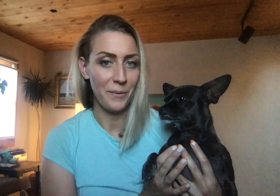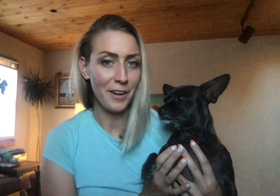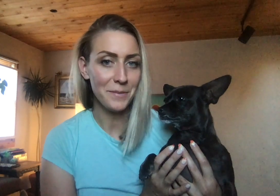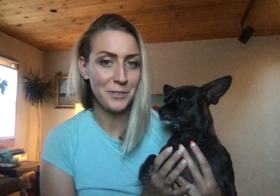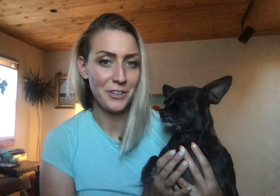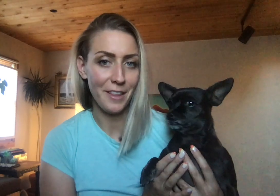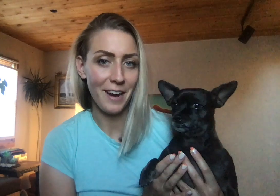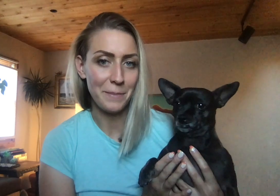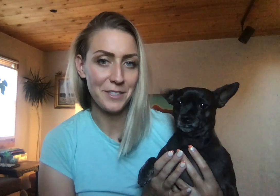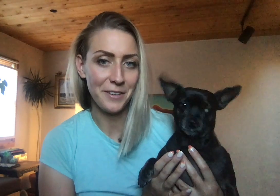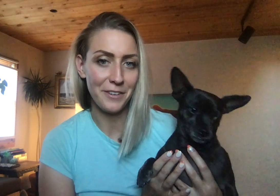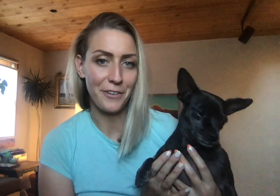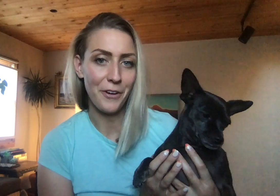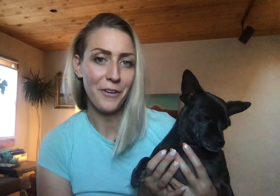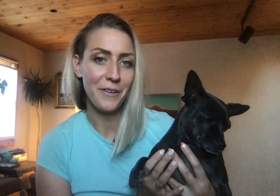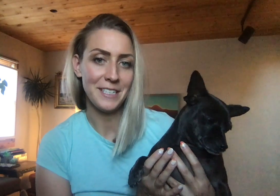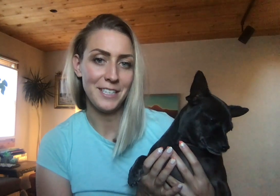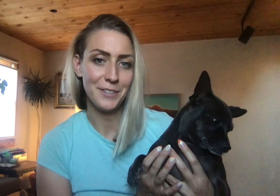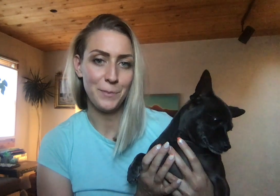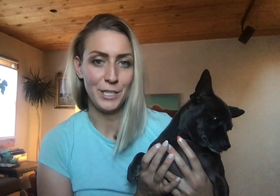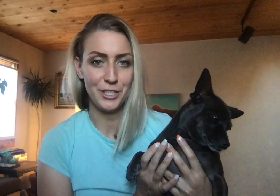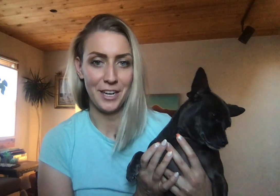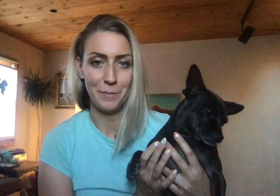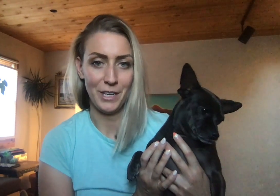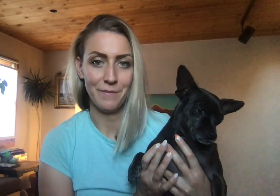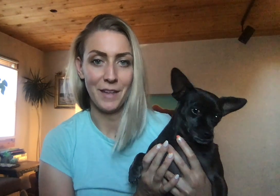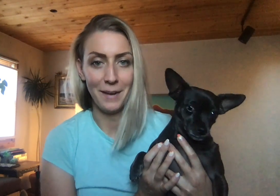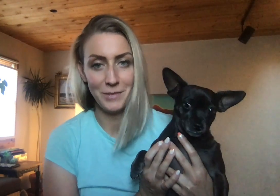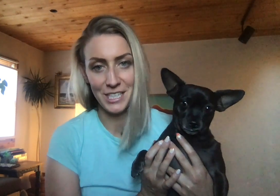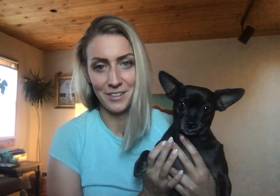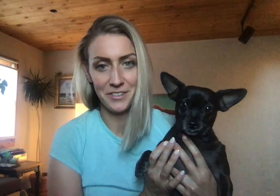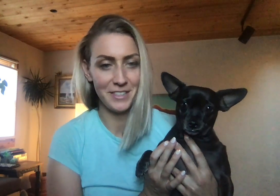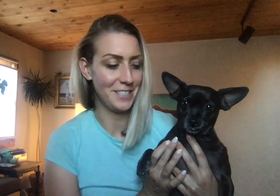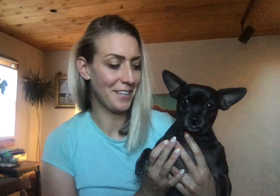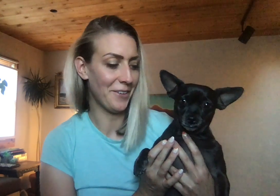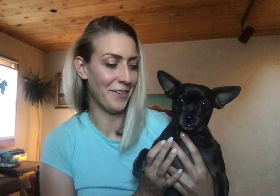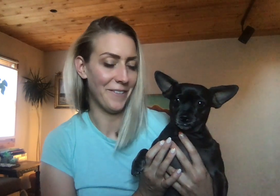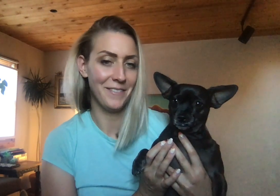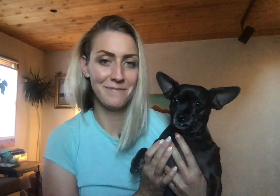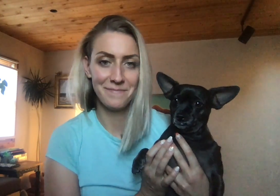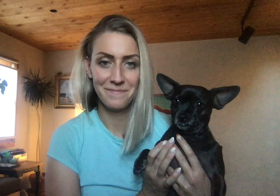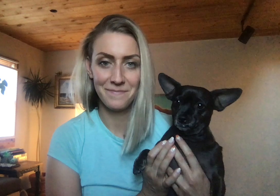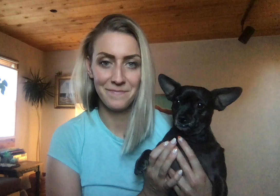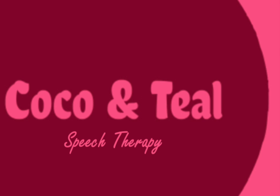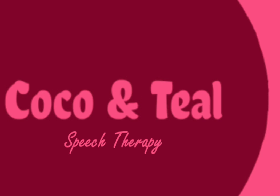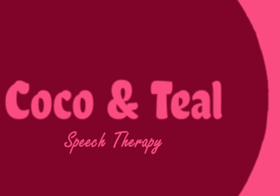Welcome to another episode of Coco and Teal Speech Therapy. I'm Teal, this is Coco.